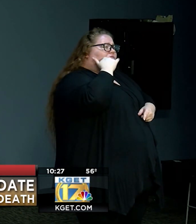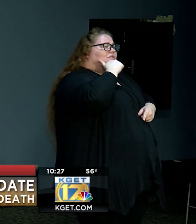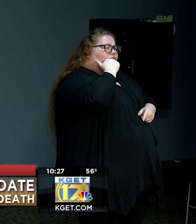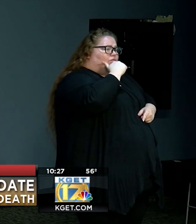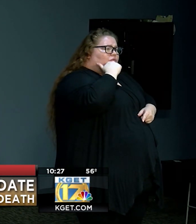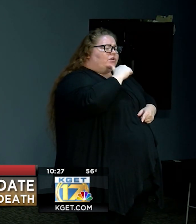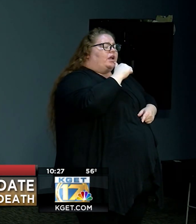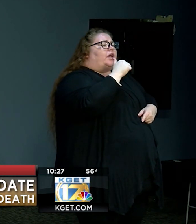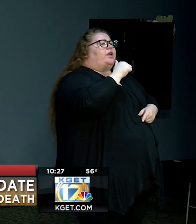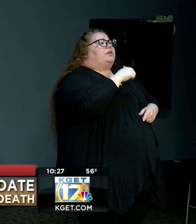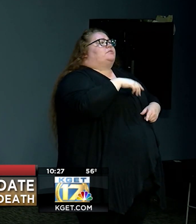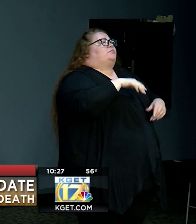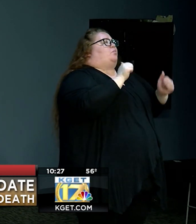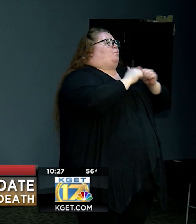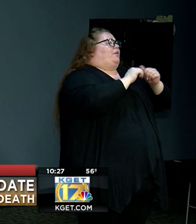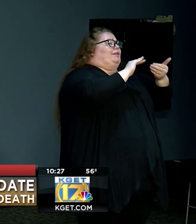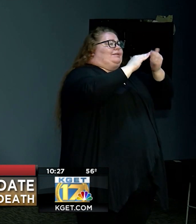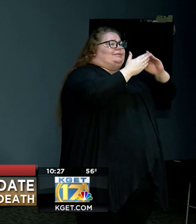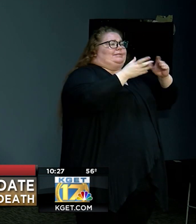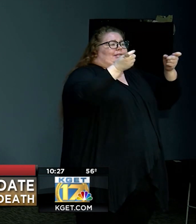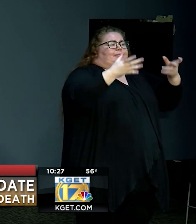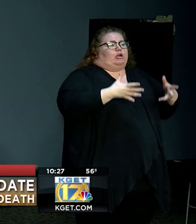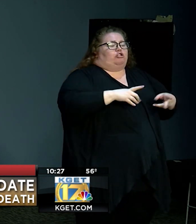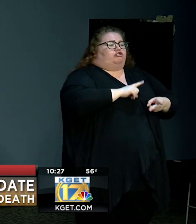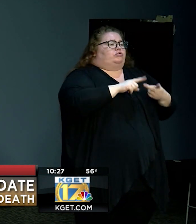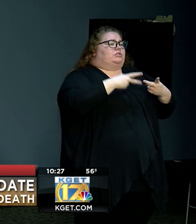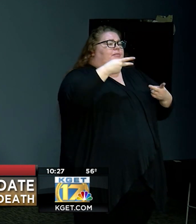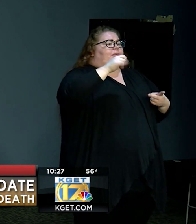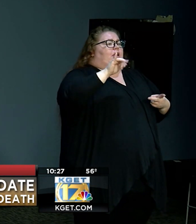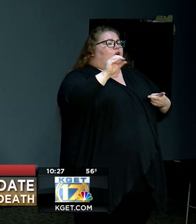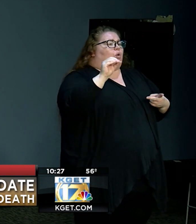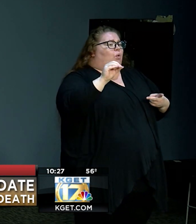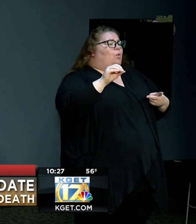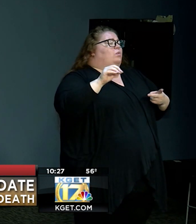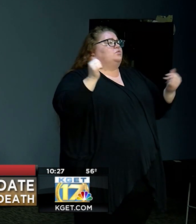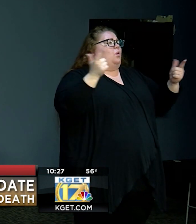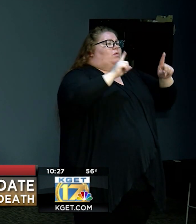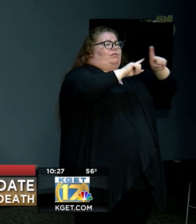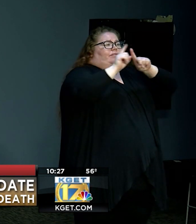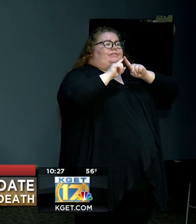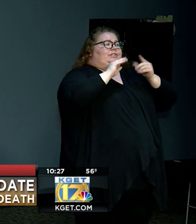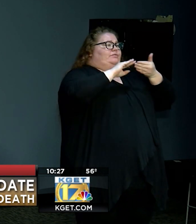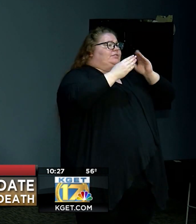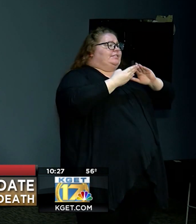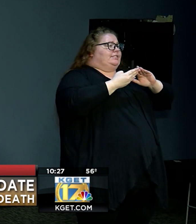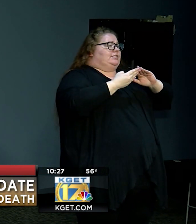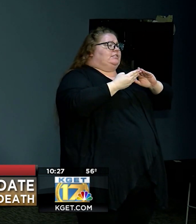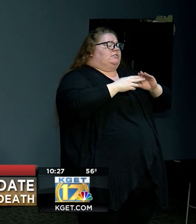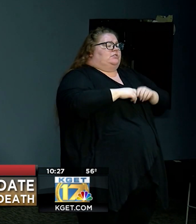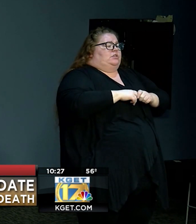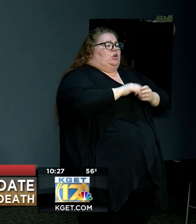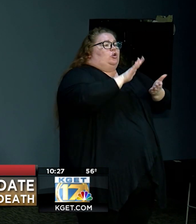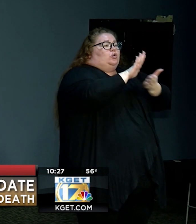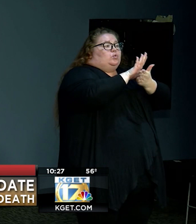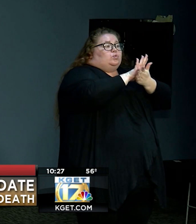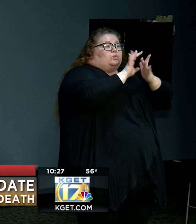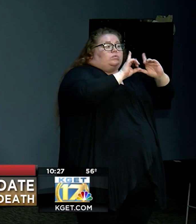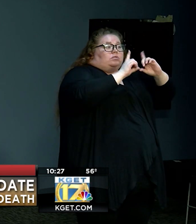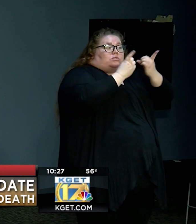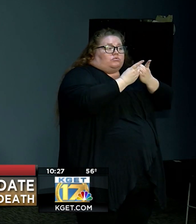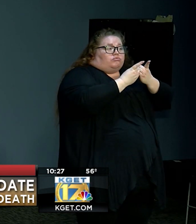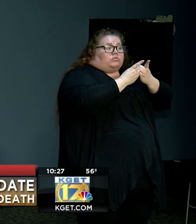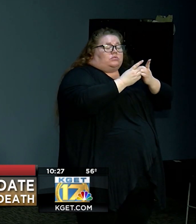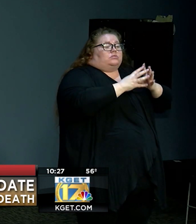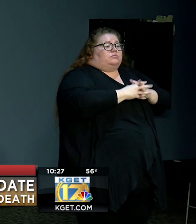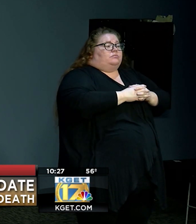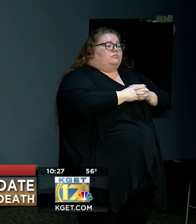managers regularly, all the PIOs in all the cities regularly. school districts,